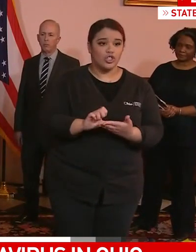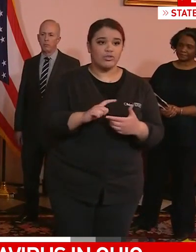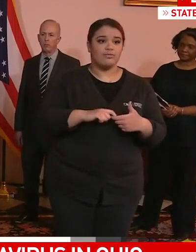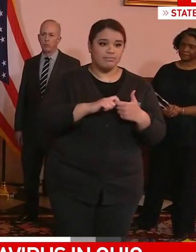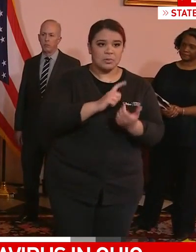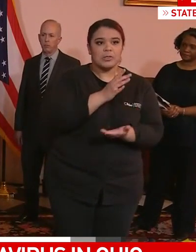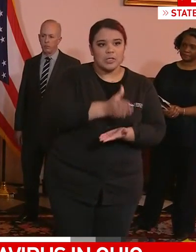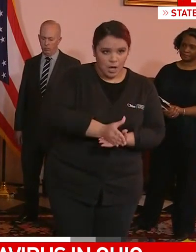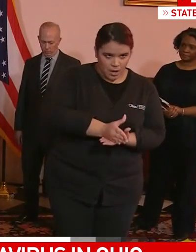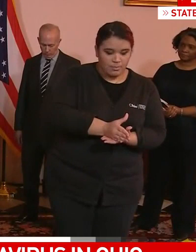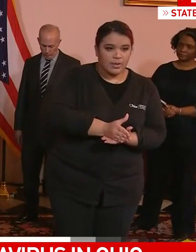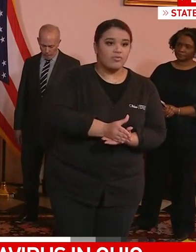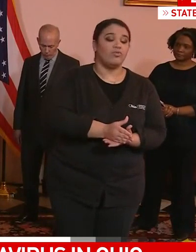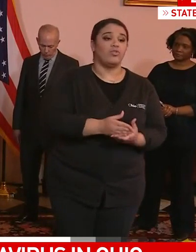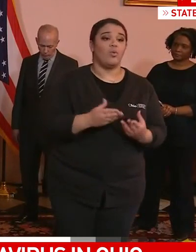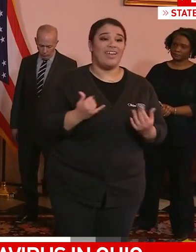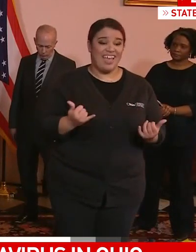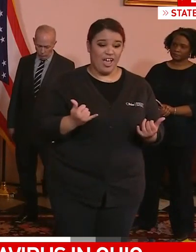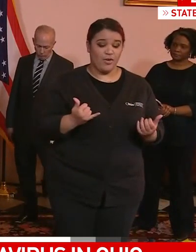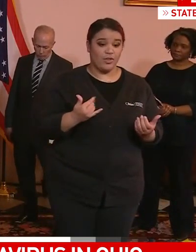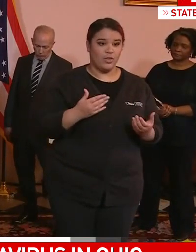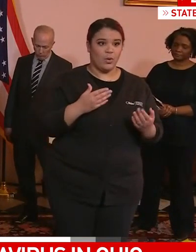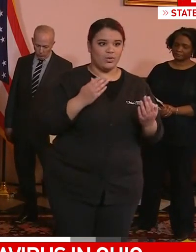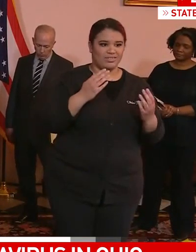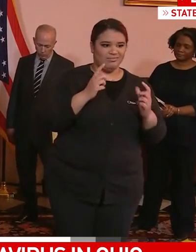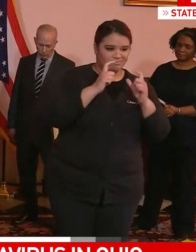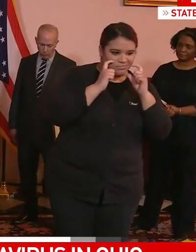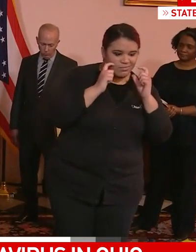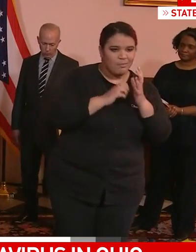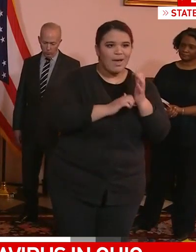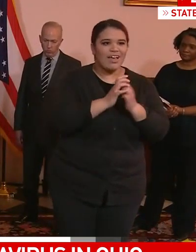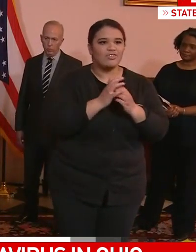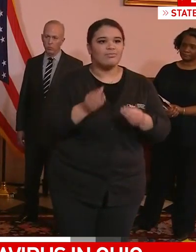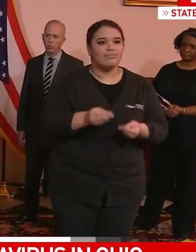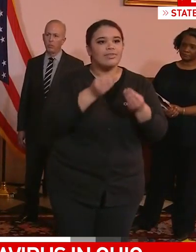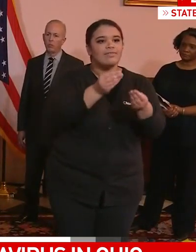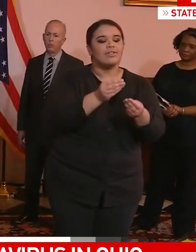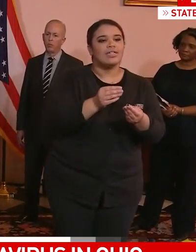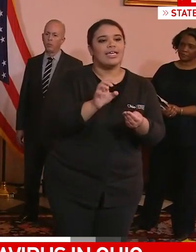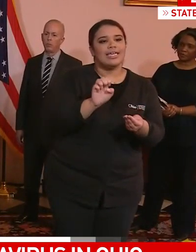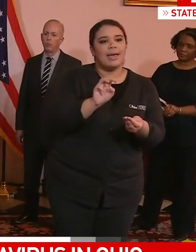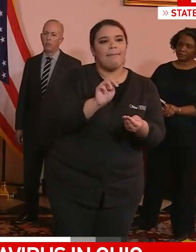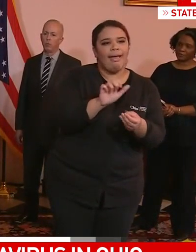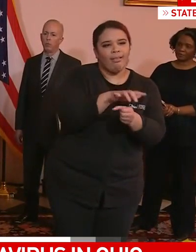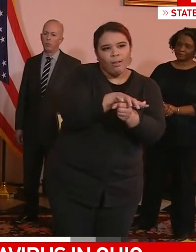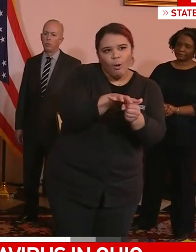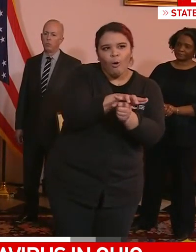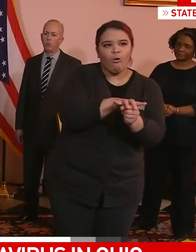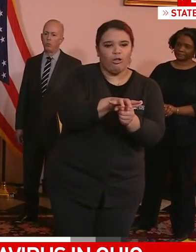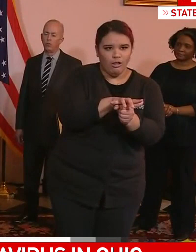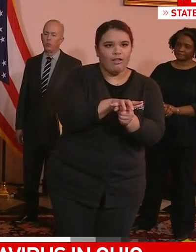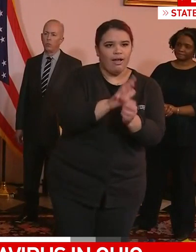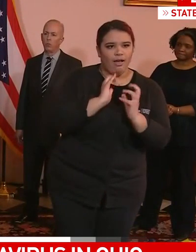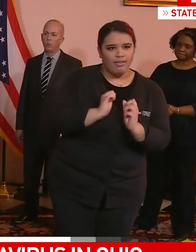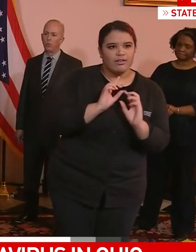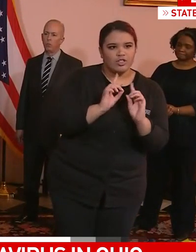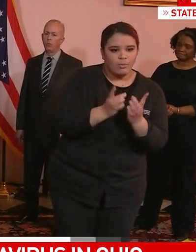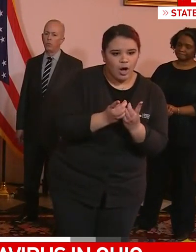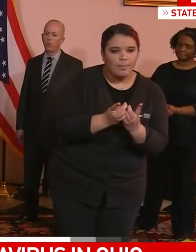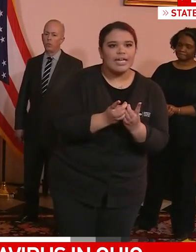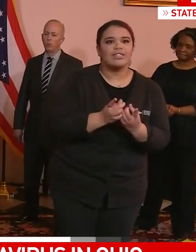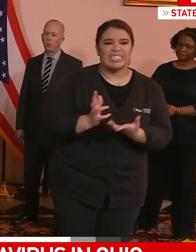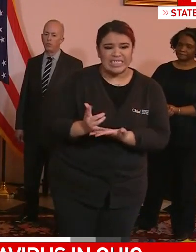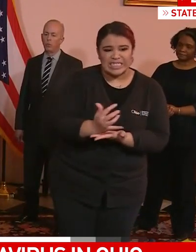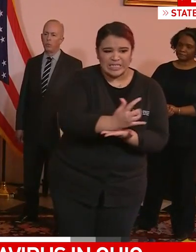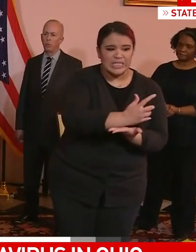more about that. Your local EMA station, they're gearing up to take all your supplies. That's going to make a world of